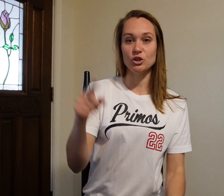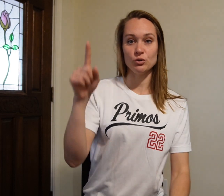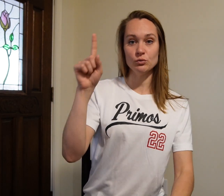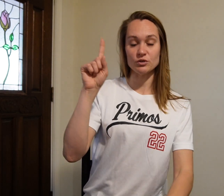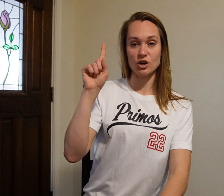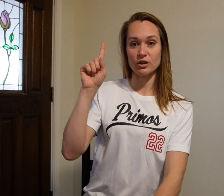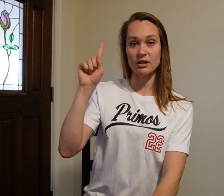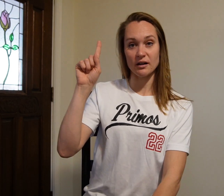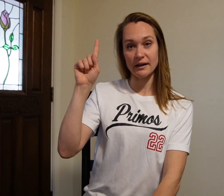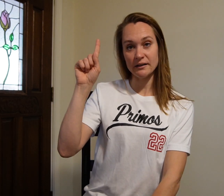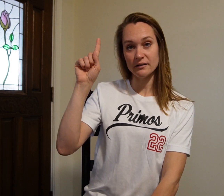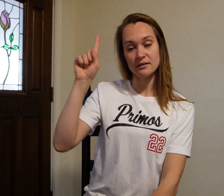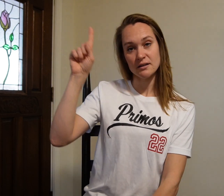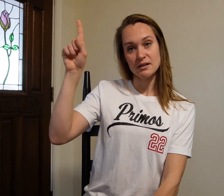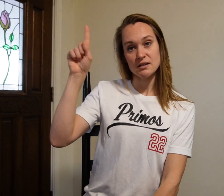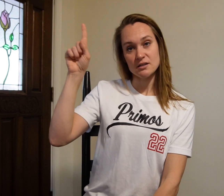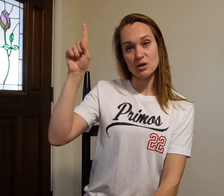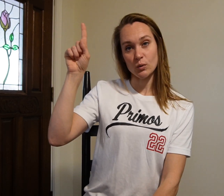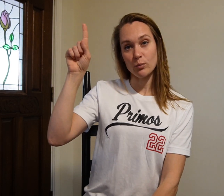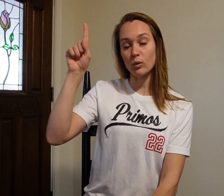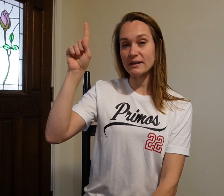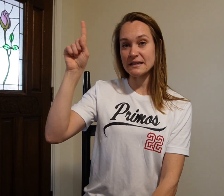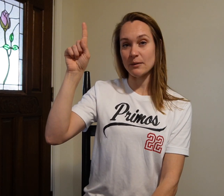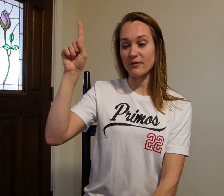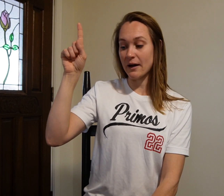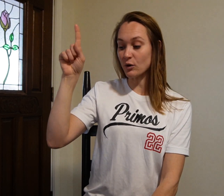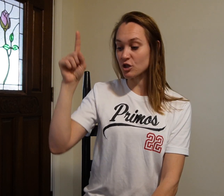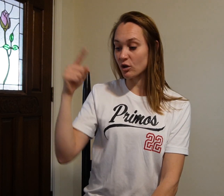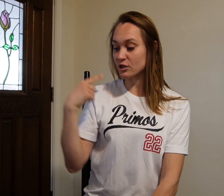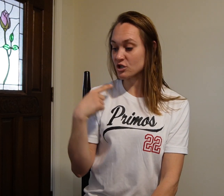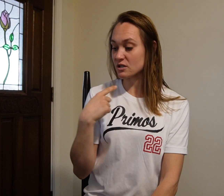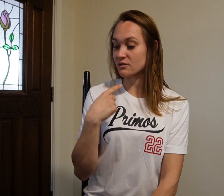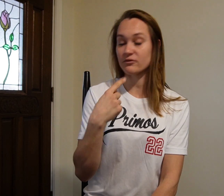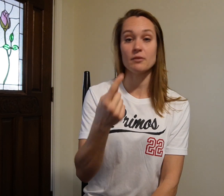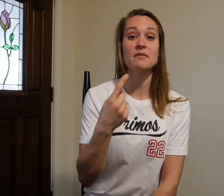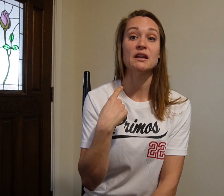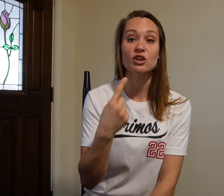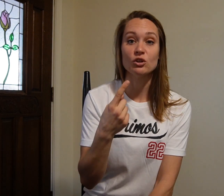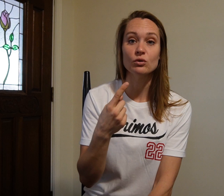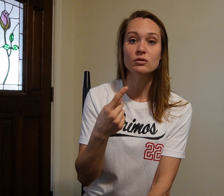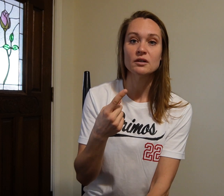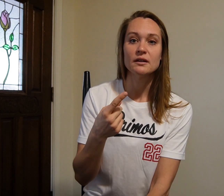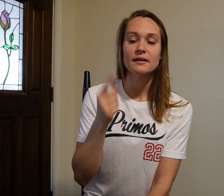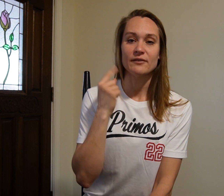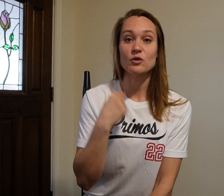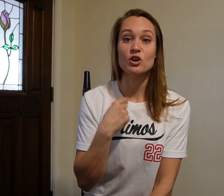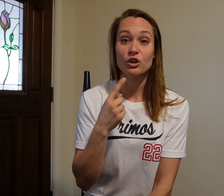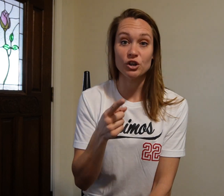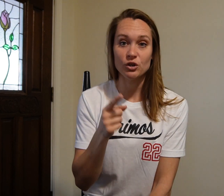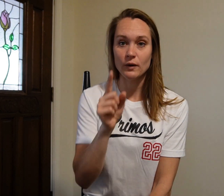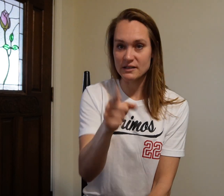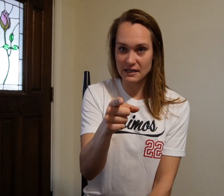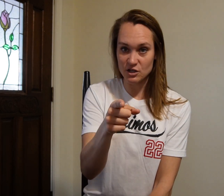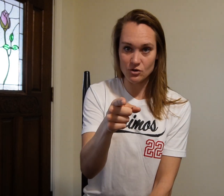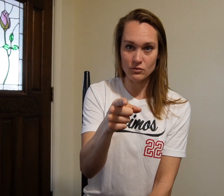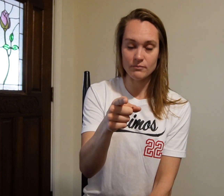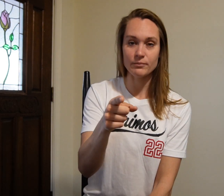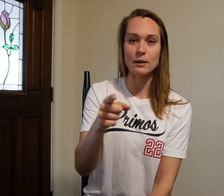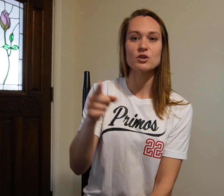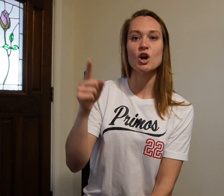You, we're talking to God. So we point to Him. If I were talking just from me to you, if I were talking to you, I'd say you. But we're talking